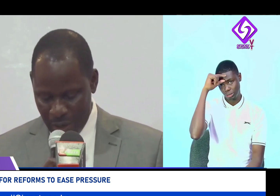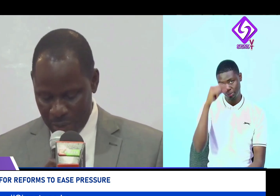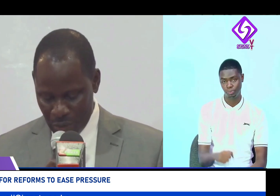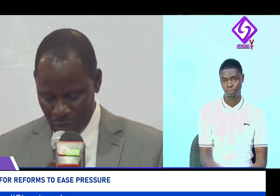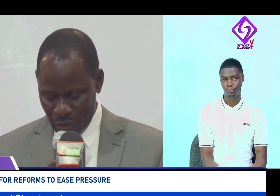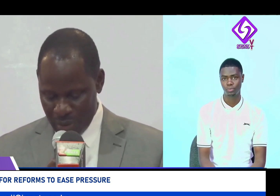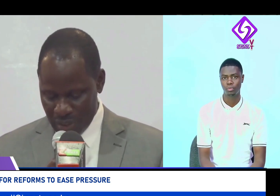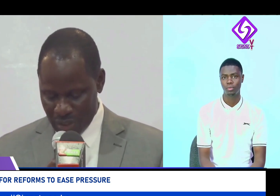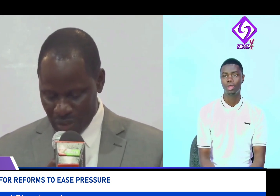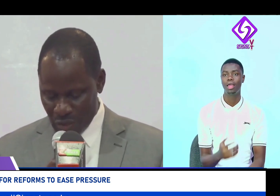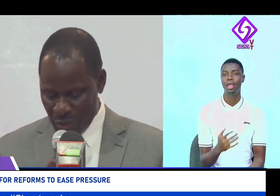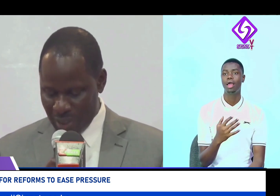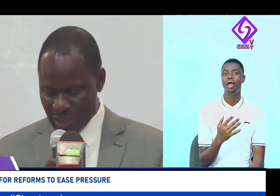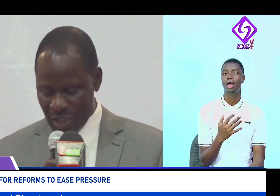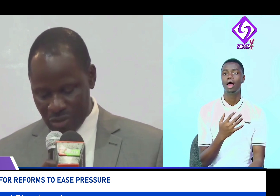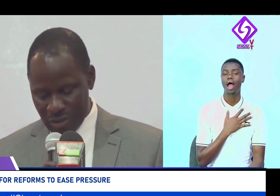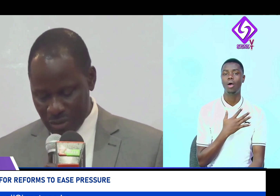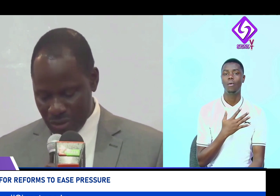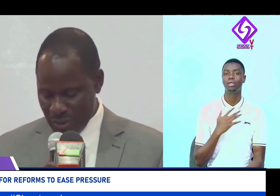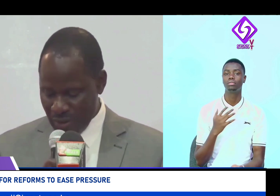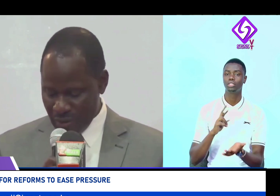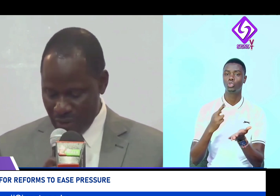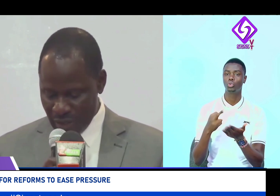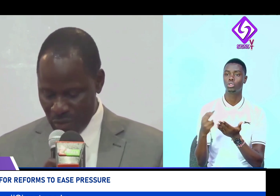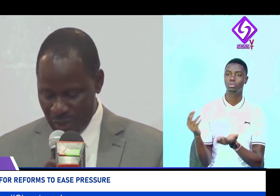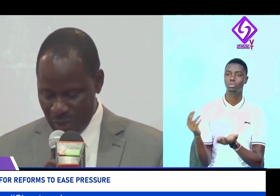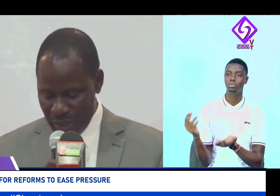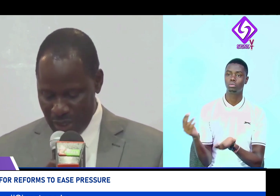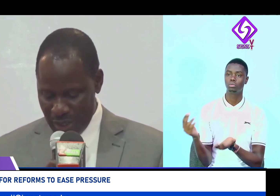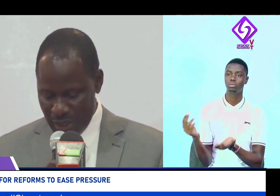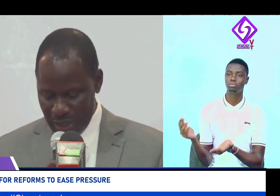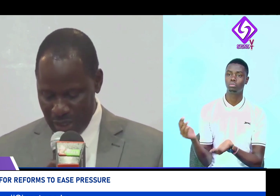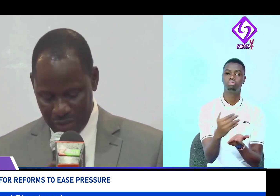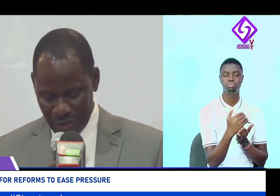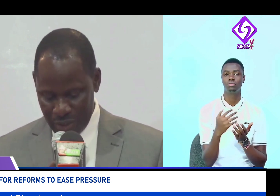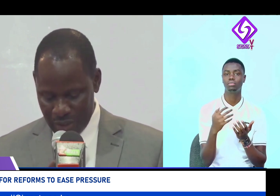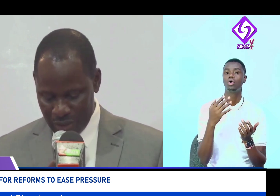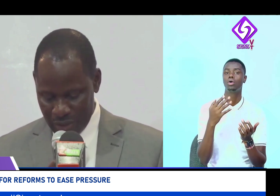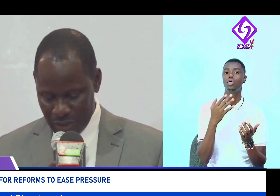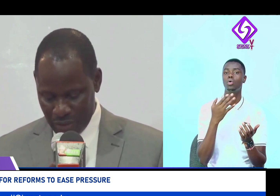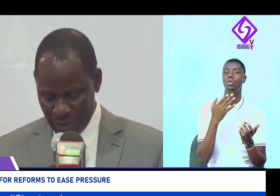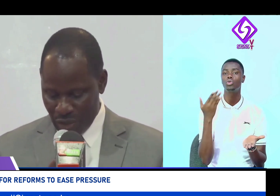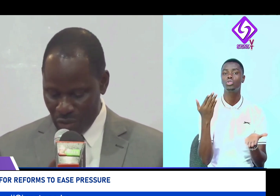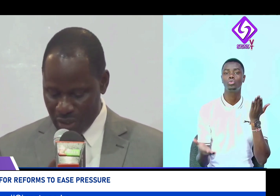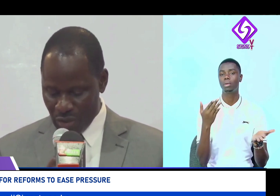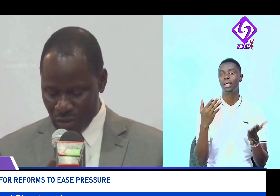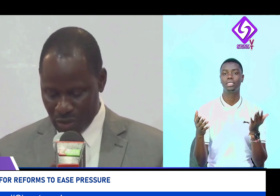Our approach to domestic resource mobilization seeks to balance revenue needs with economic